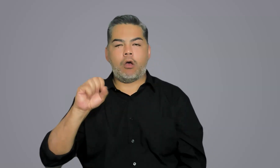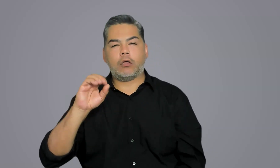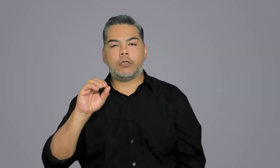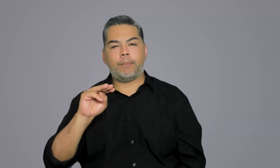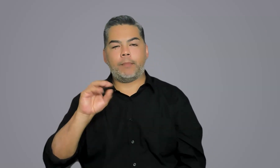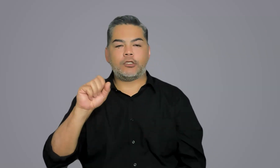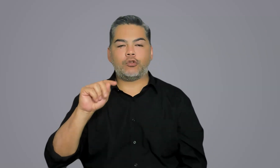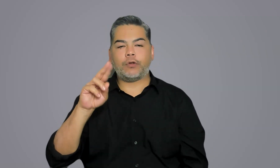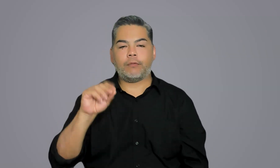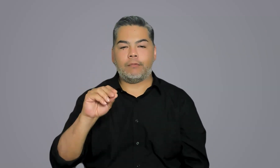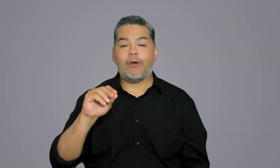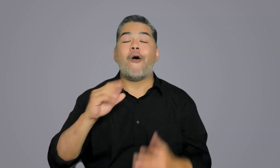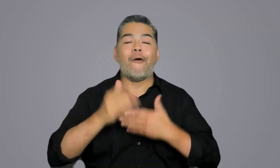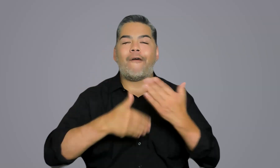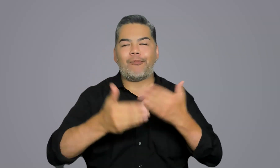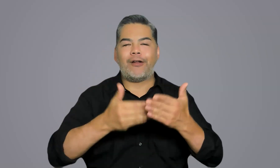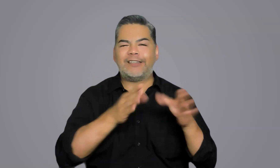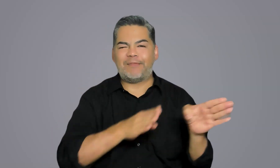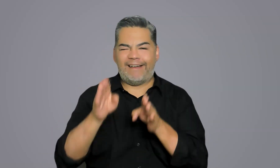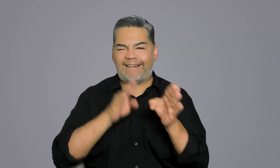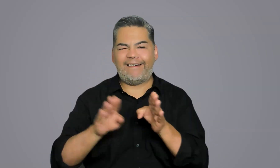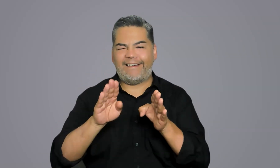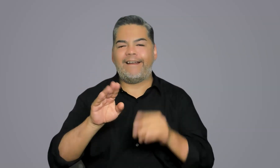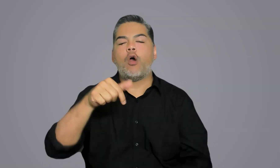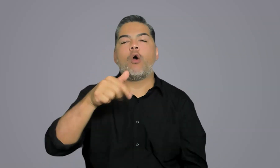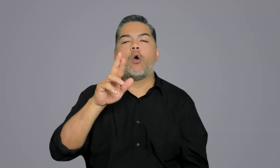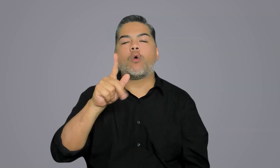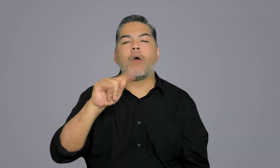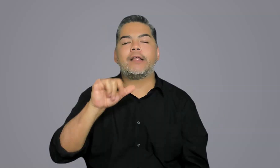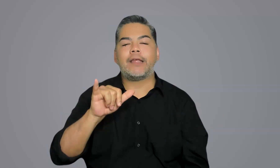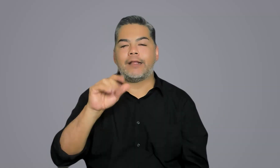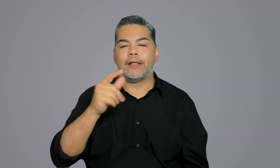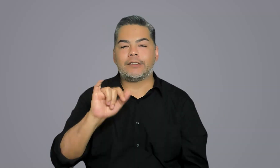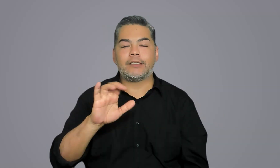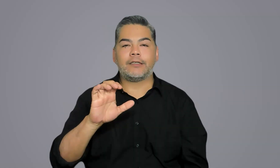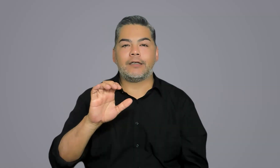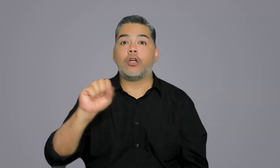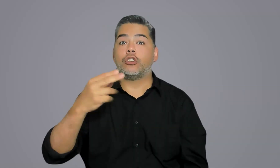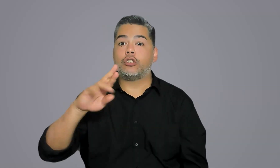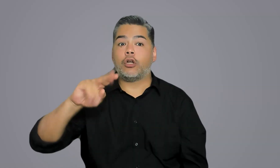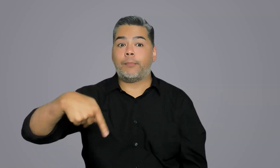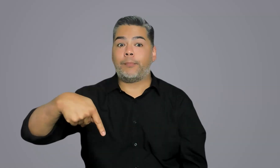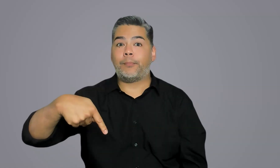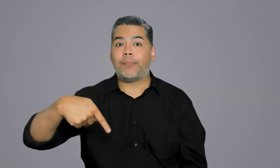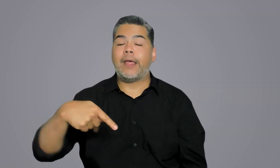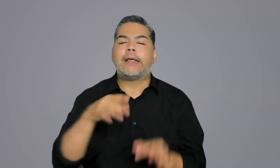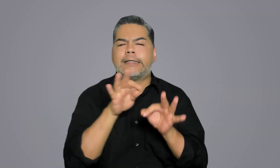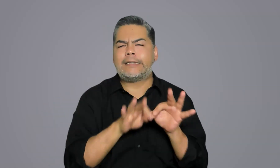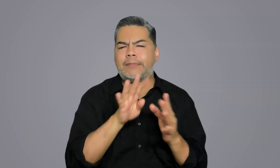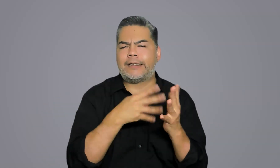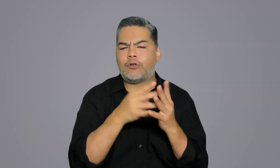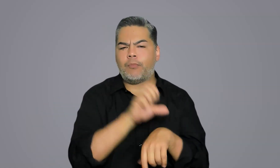Planner, Quality Logic, Sharp, Simply Schedule Appointments, SiteGround,